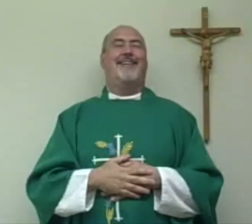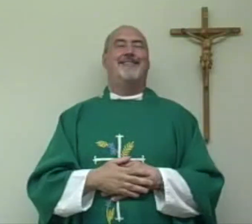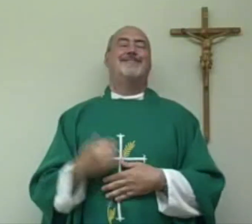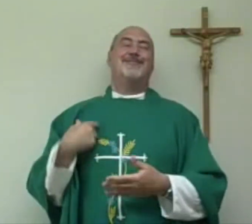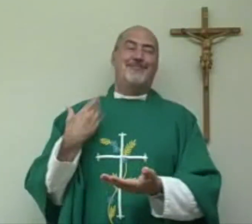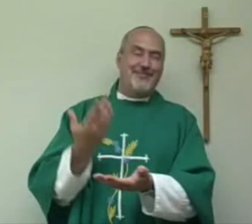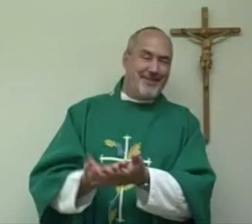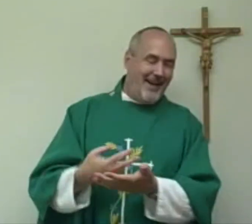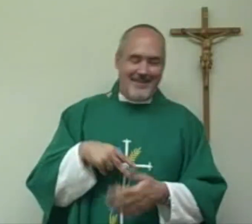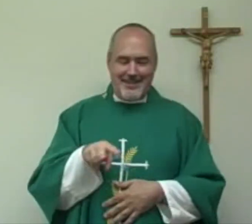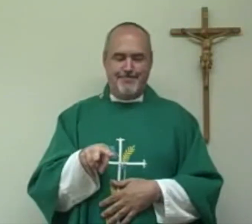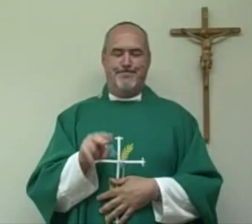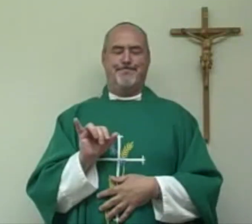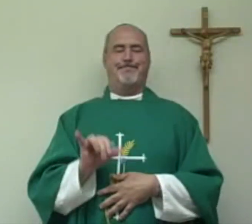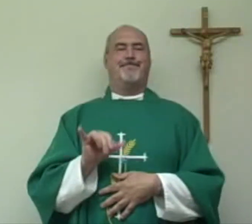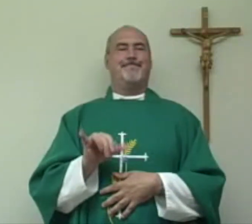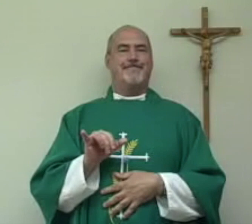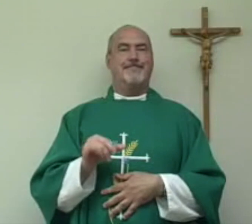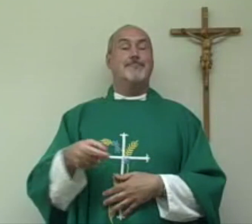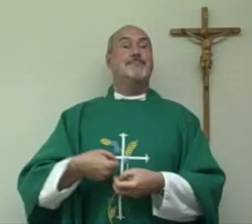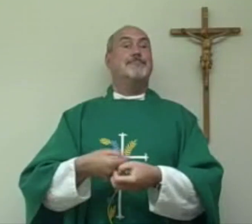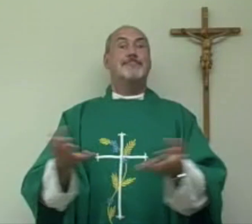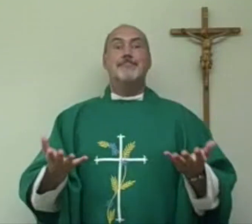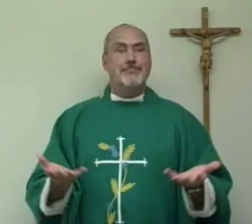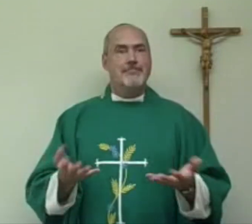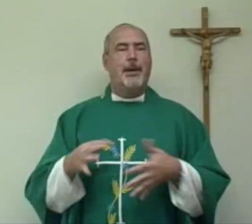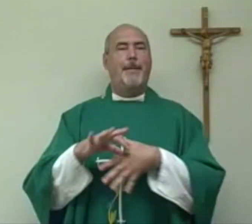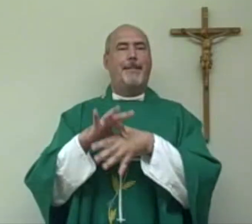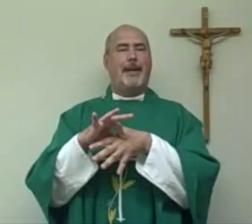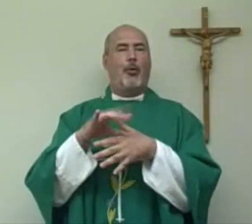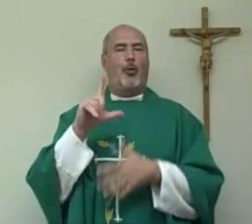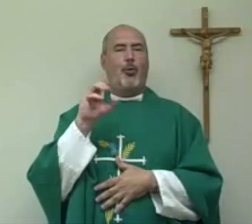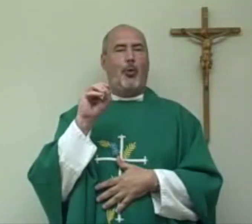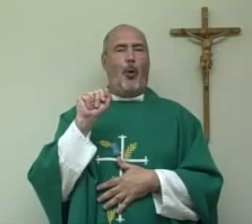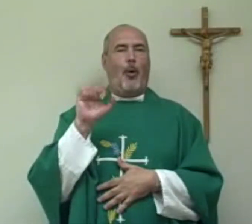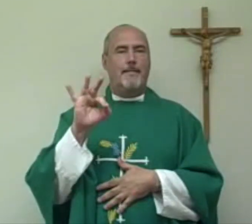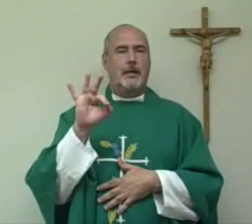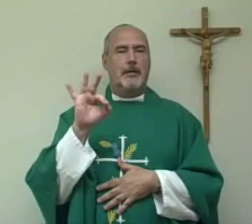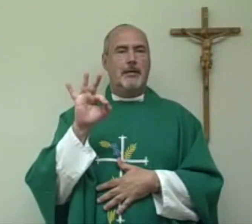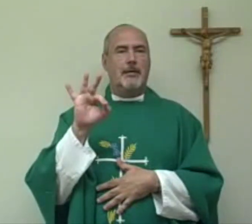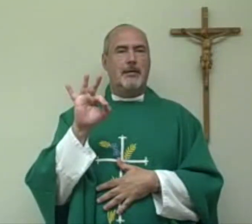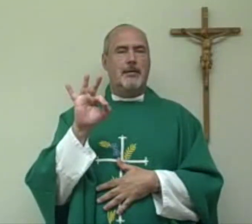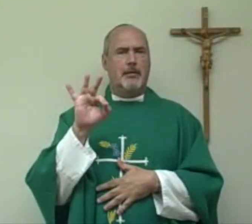for dinner one night. So I got there and I saw that they had served meatloaf.